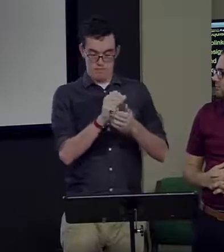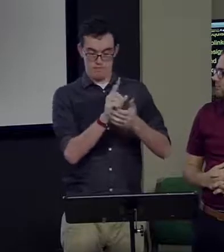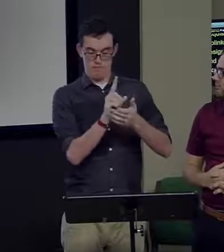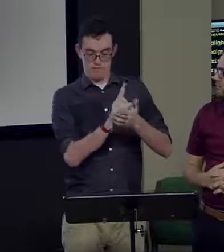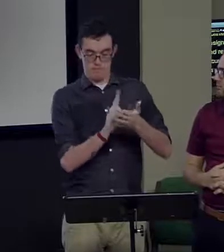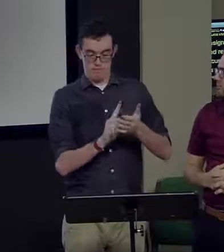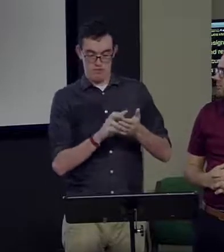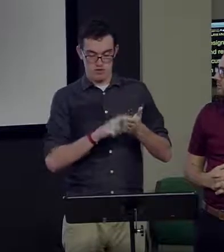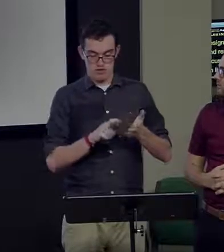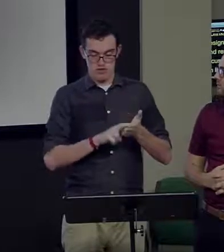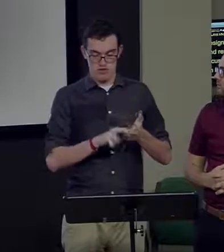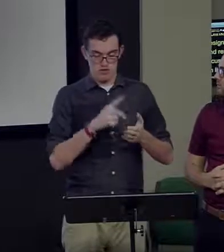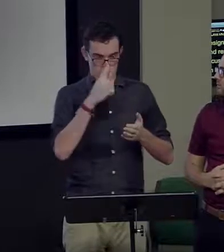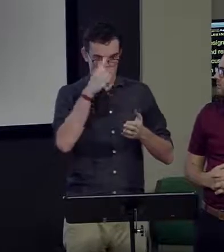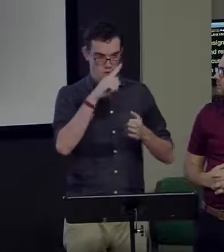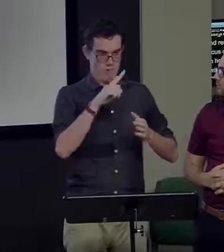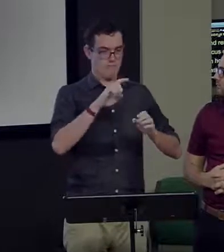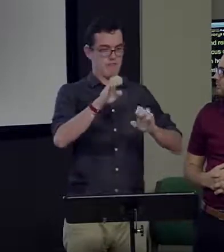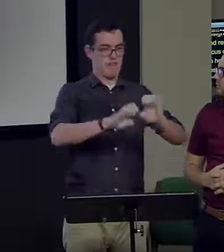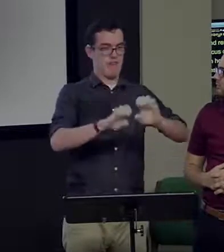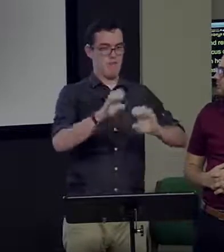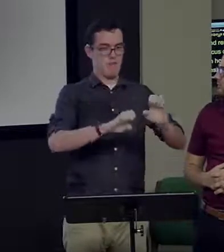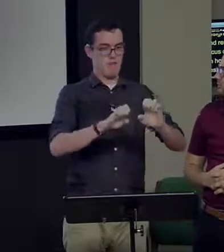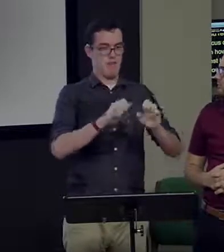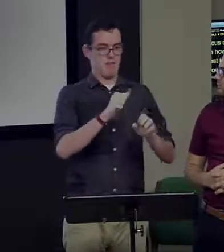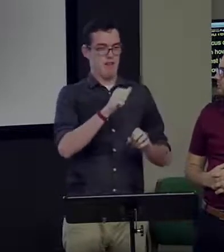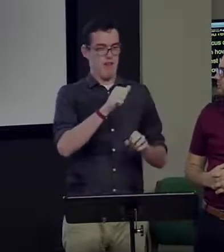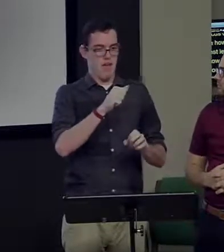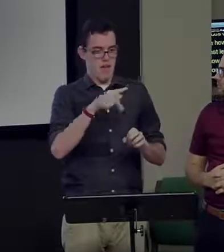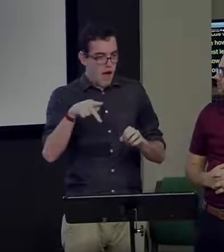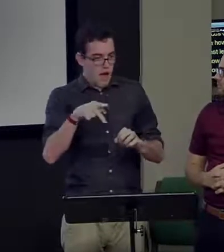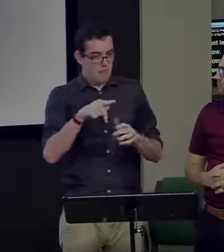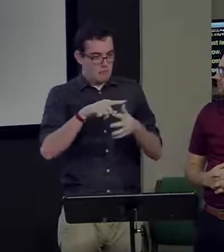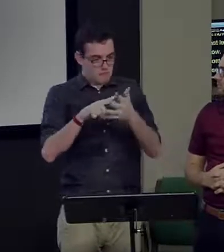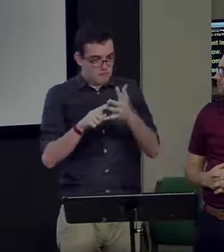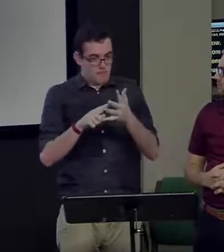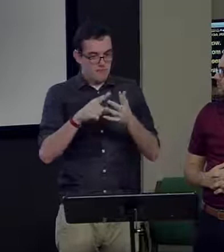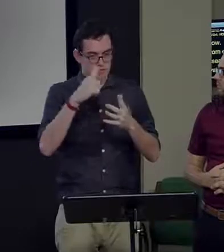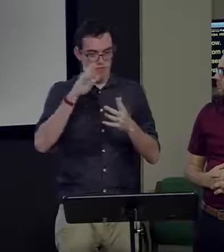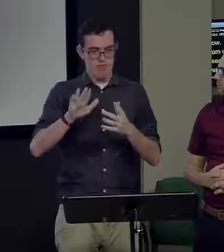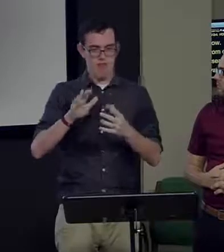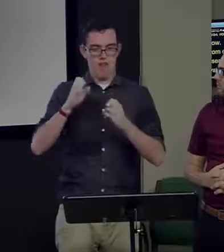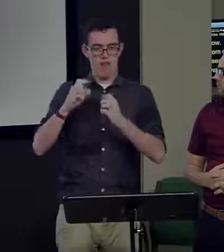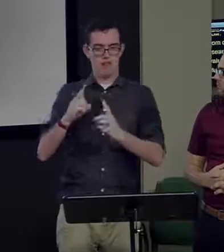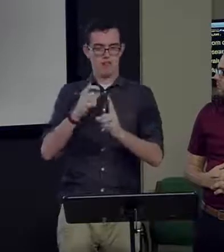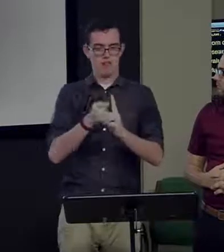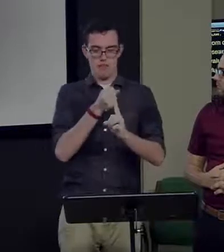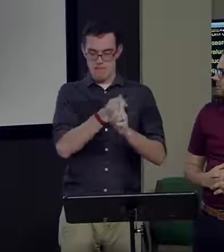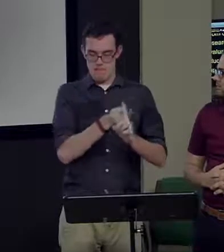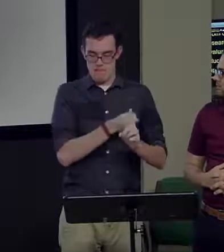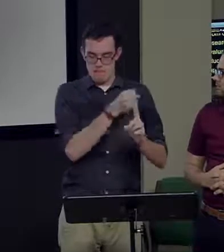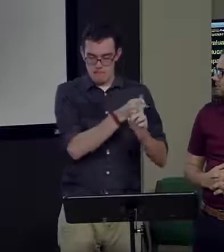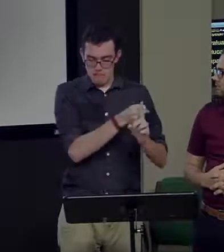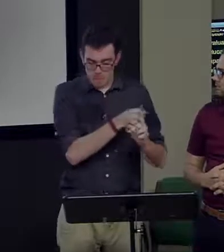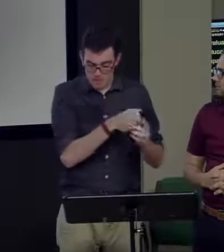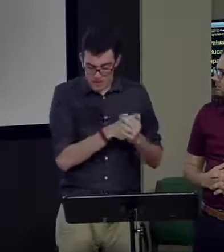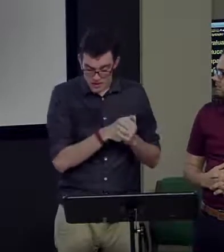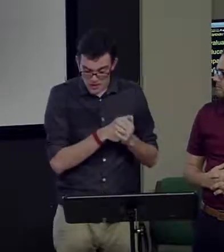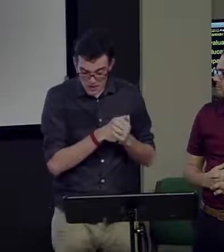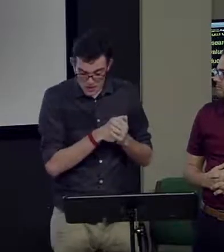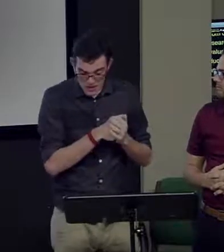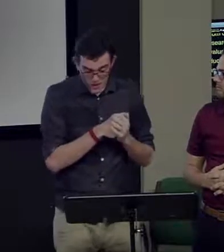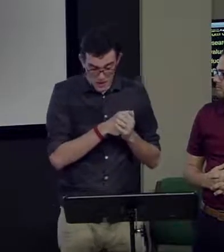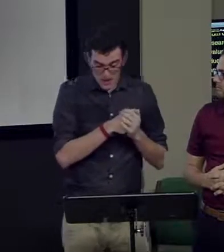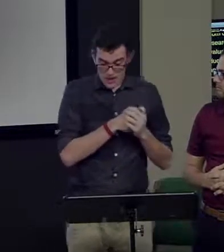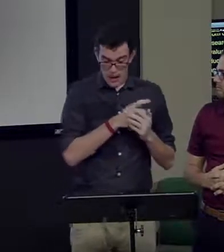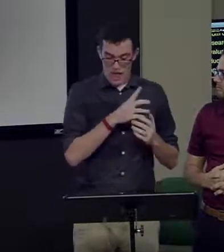From designing research to evaluating the educational impact of different apps, working with the community